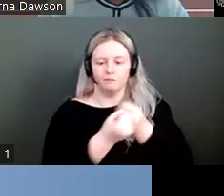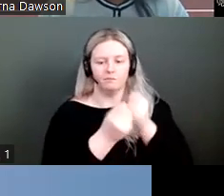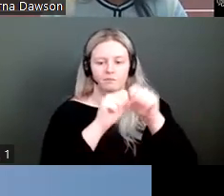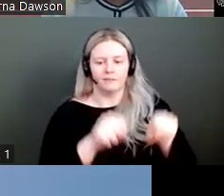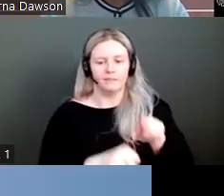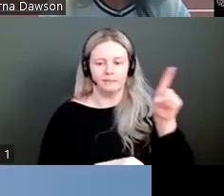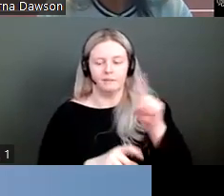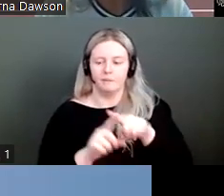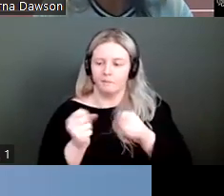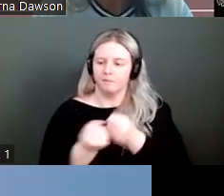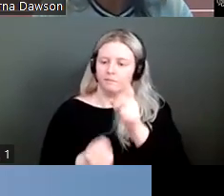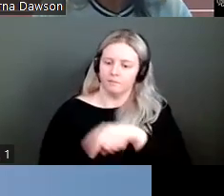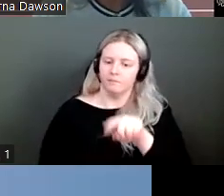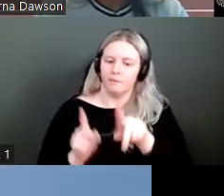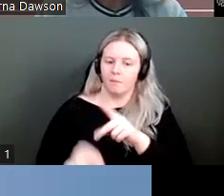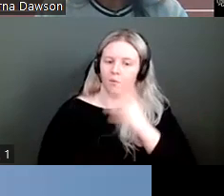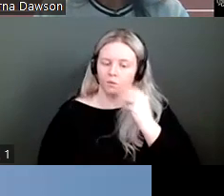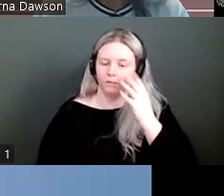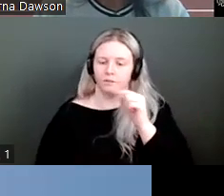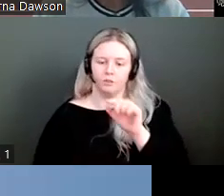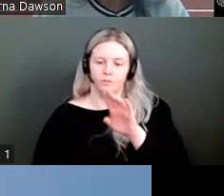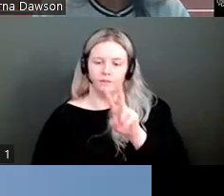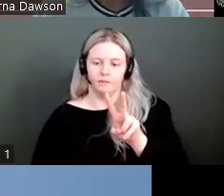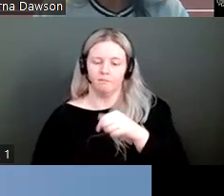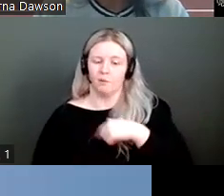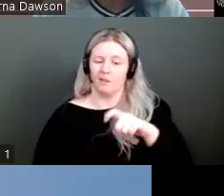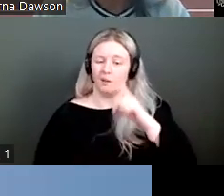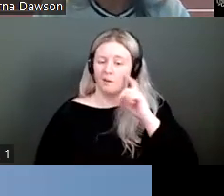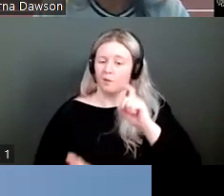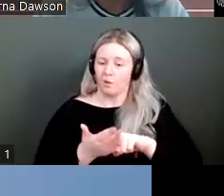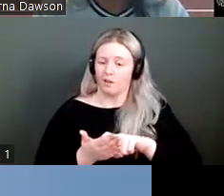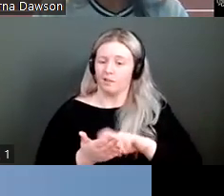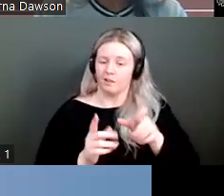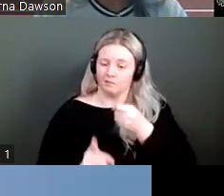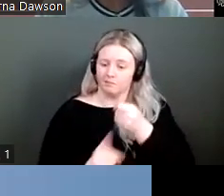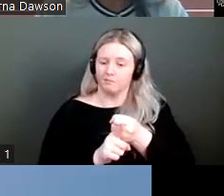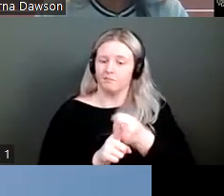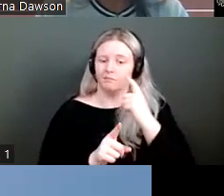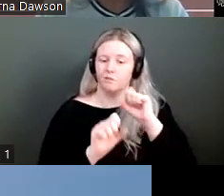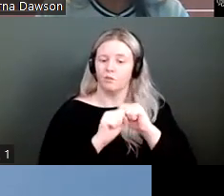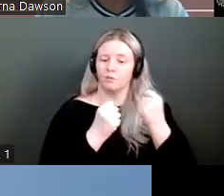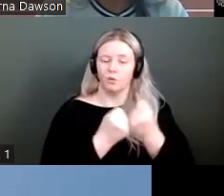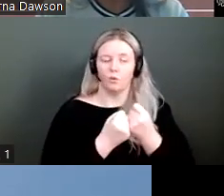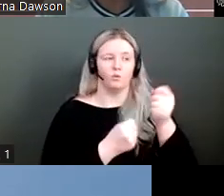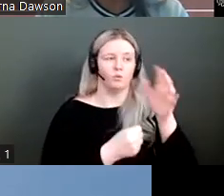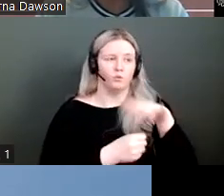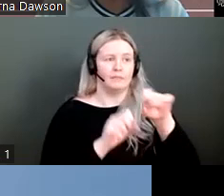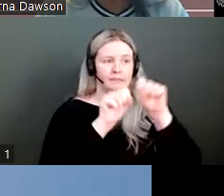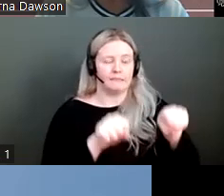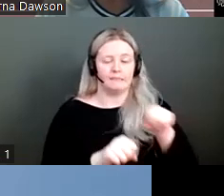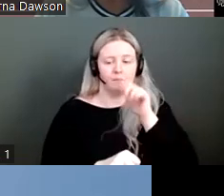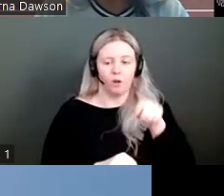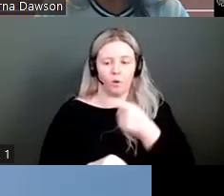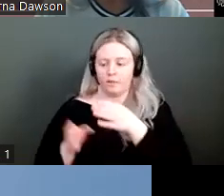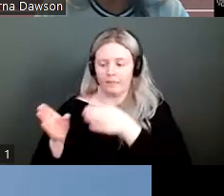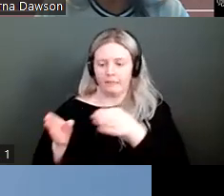So in concluding, I argue we need to recognize the impact of broader social forces, not just individual contributors